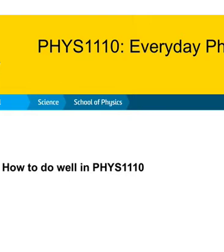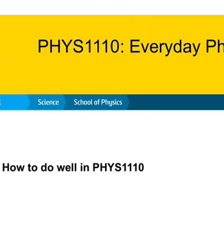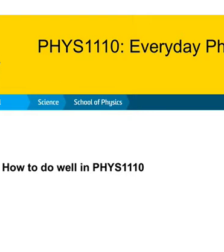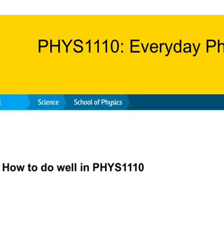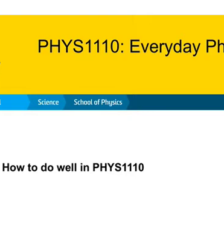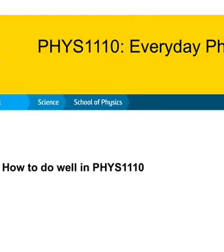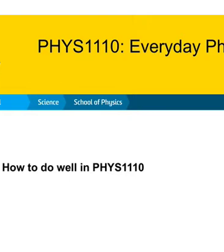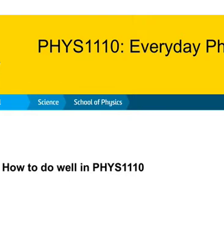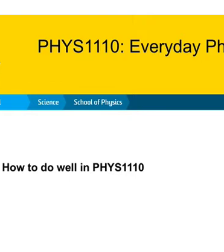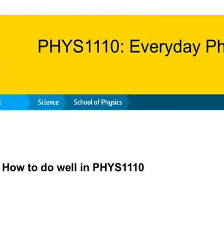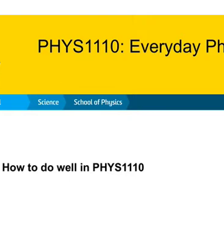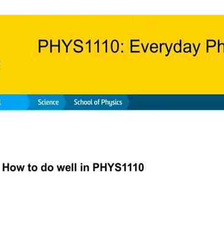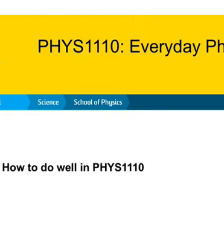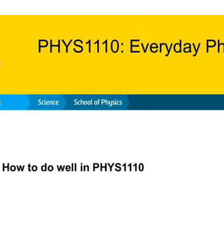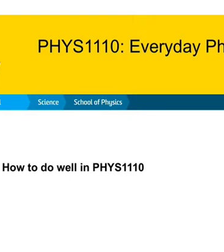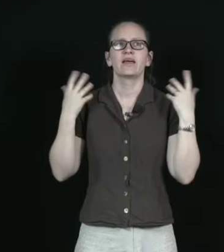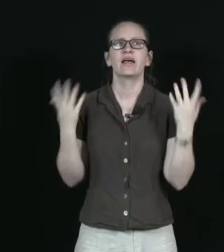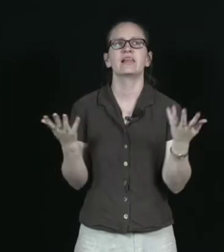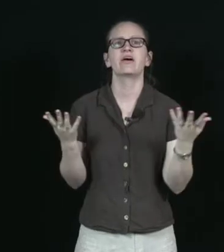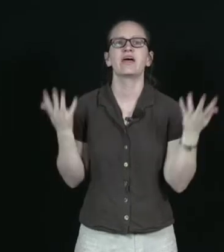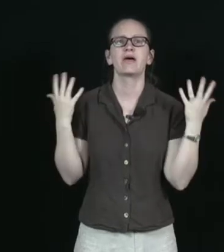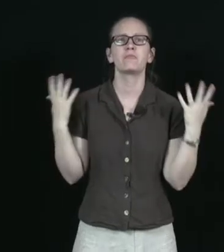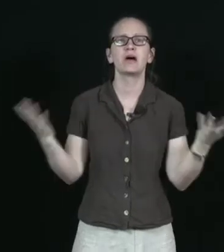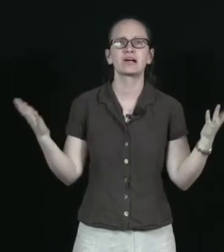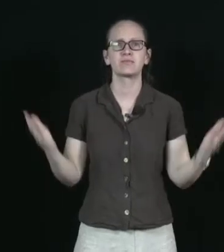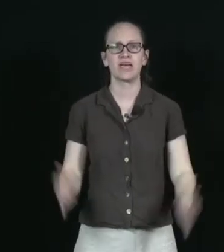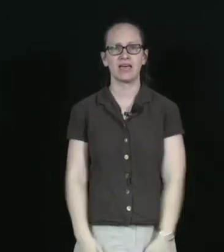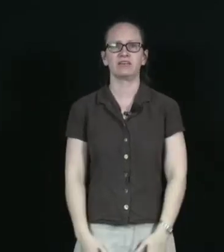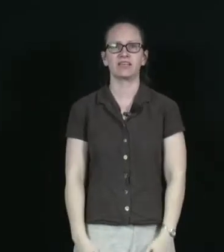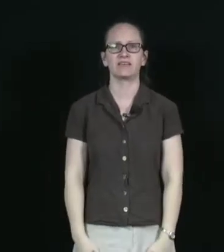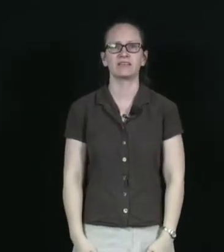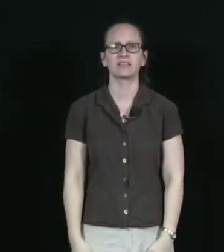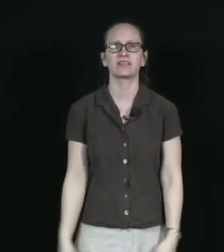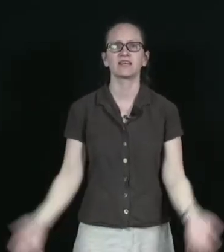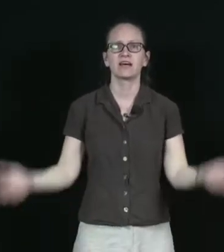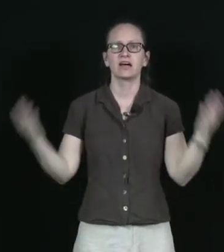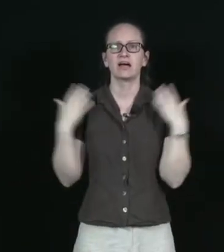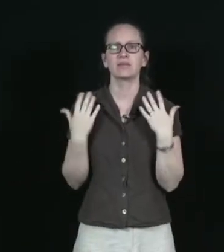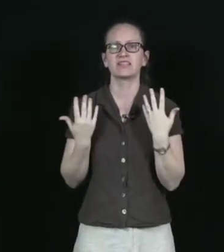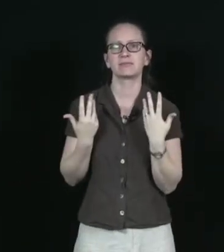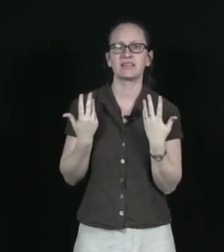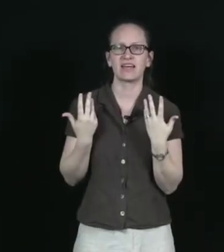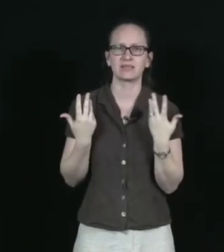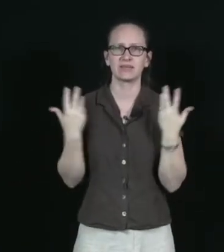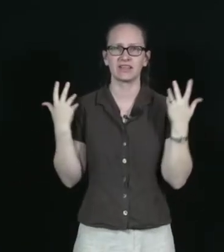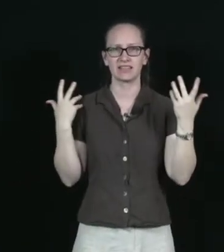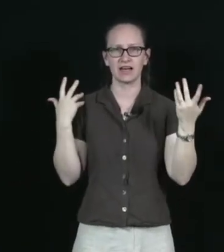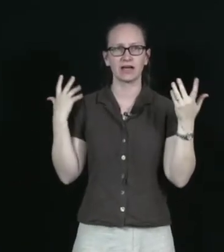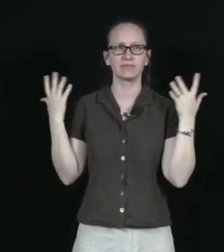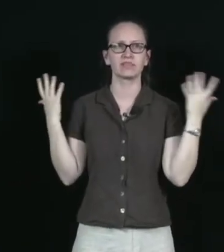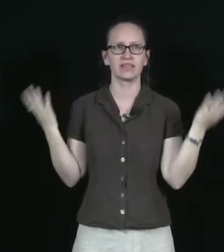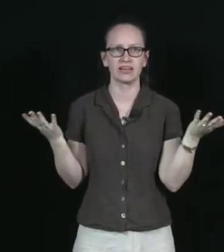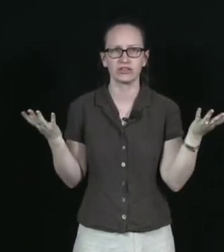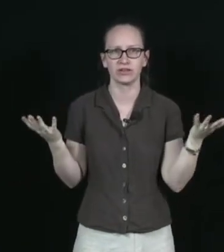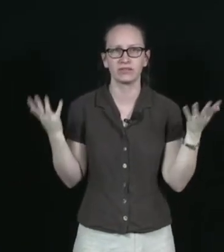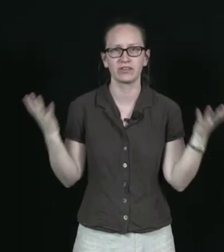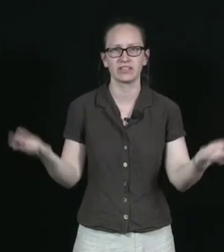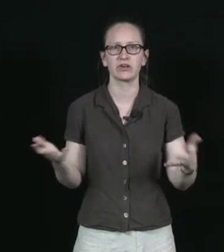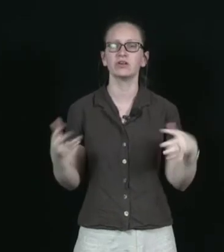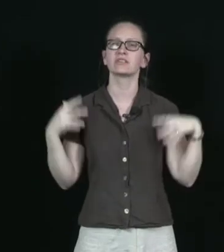well in Phys 1110. Hello and welcome to Everyday Physics. I'm Elizabeth Angsman and I'm the lecturer for this course.